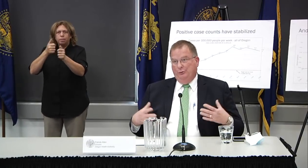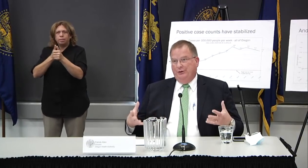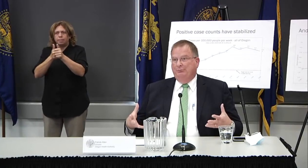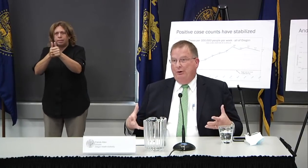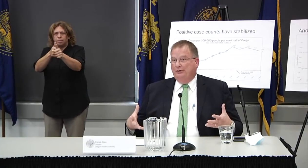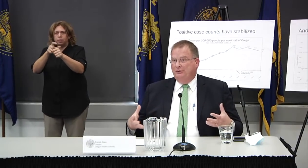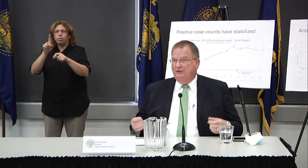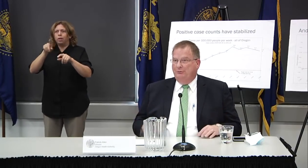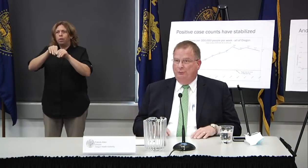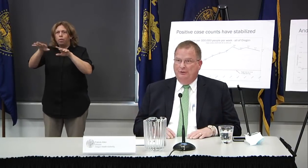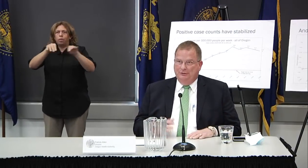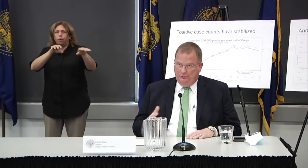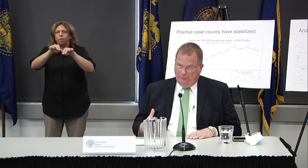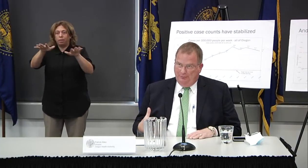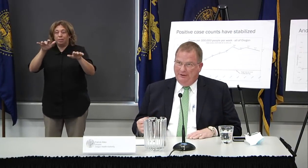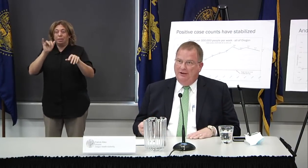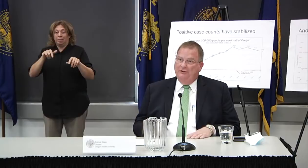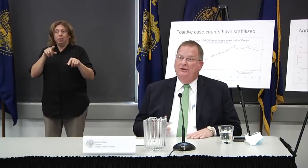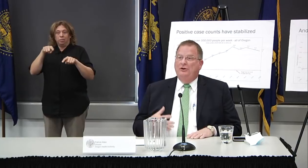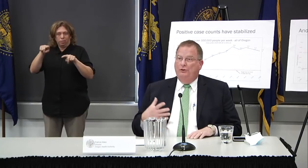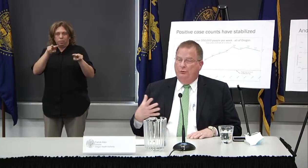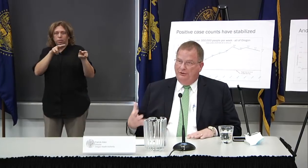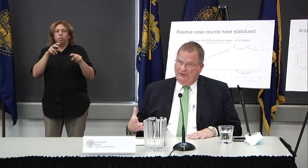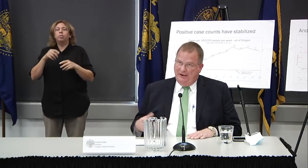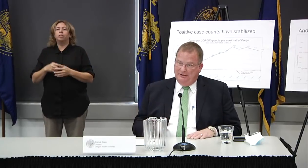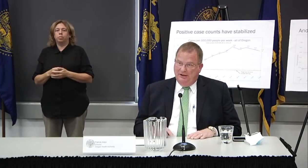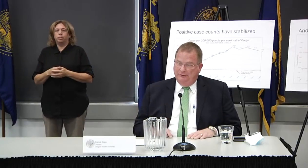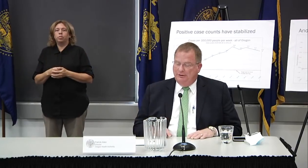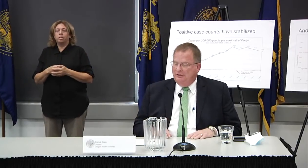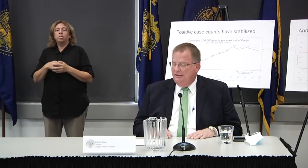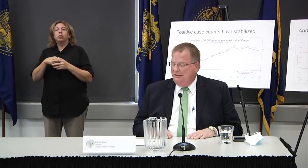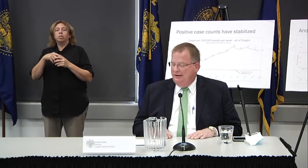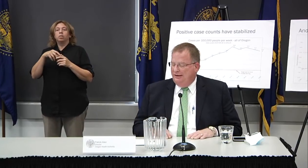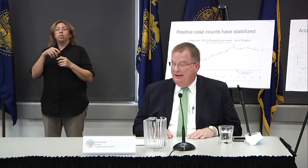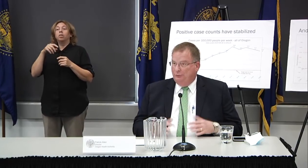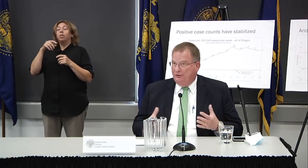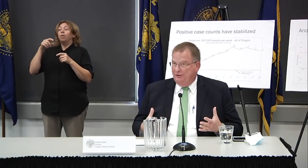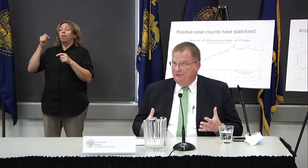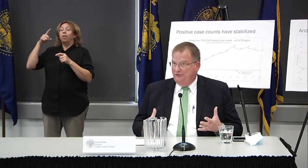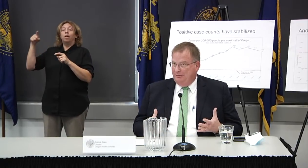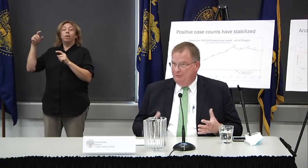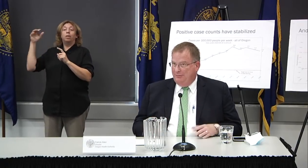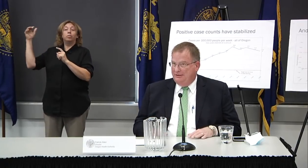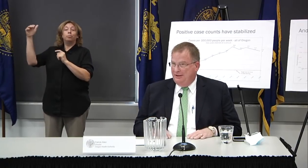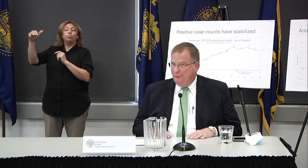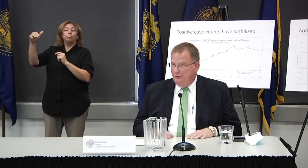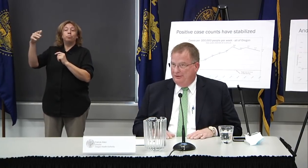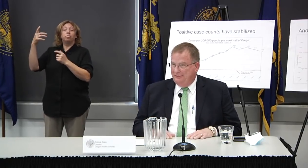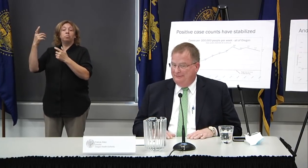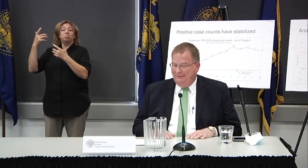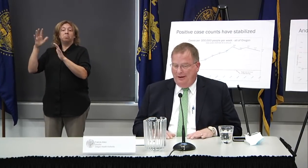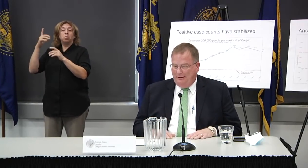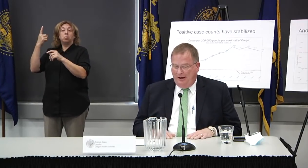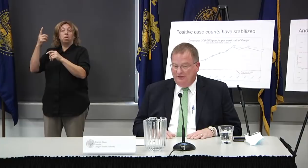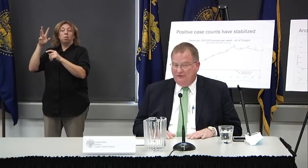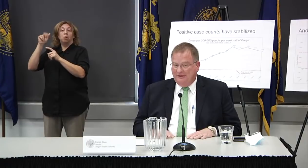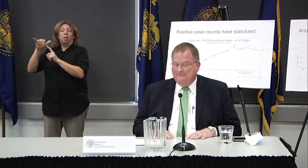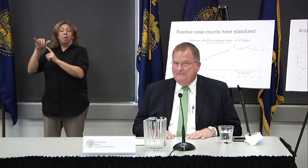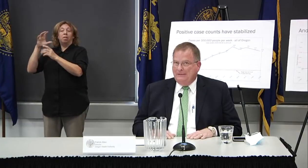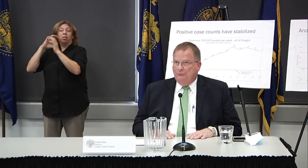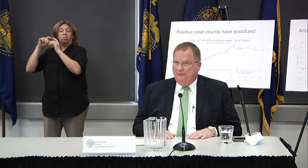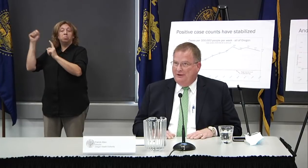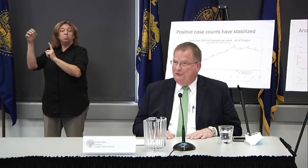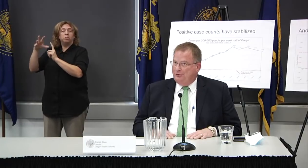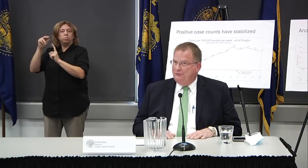to be able to work in partnership with local public health, with county government, and with others to be able to make that work. And